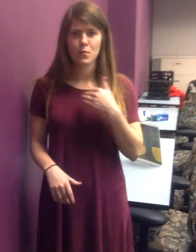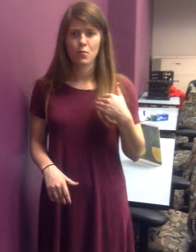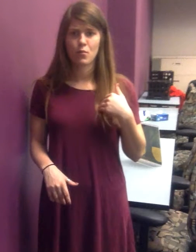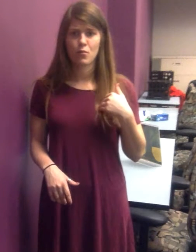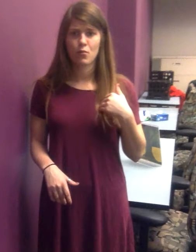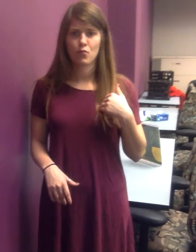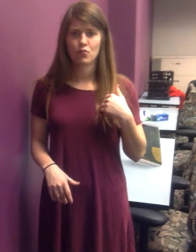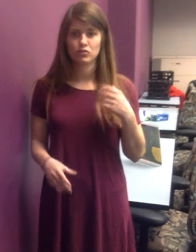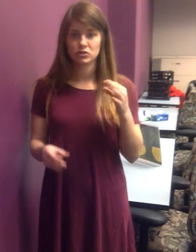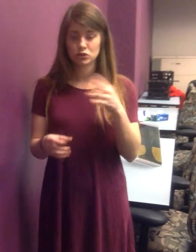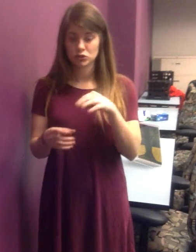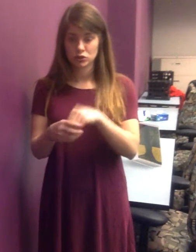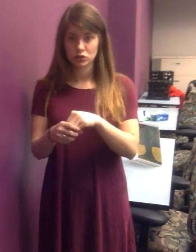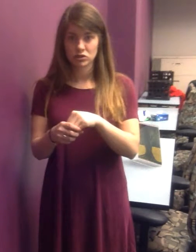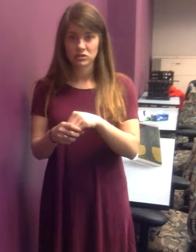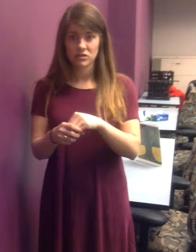from their constituents. You don't trust me?